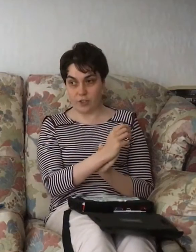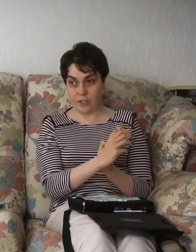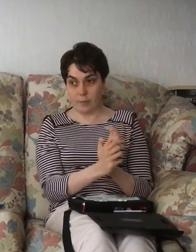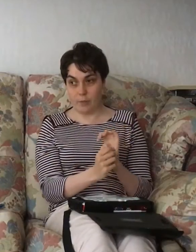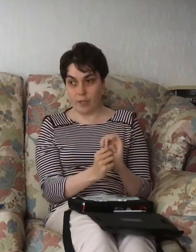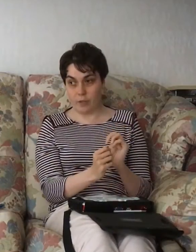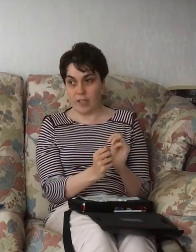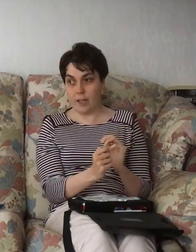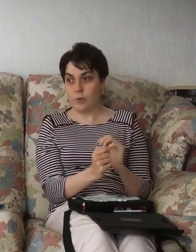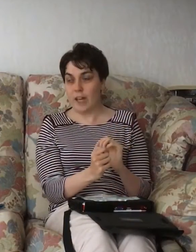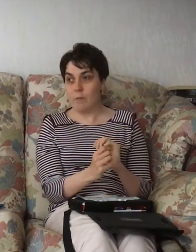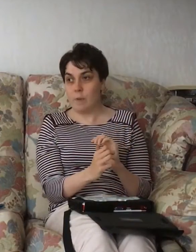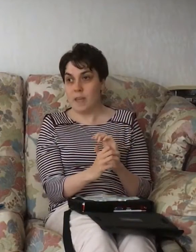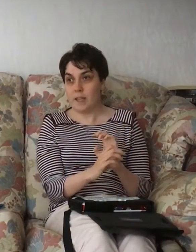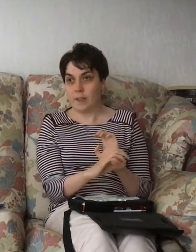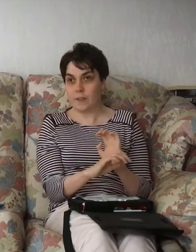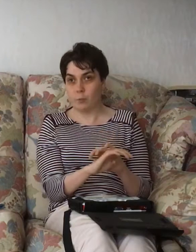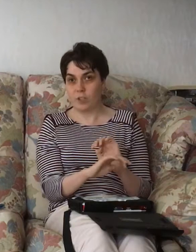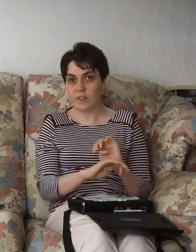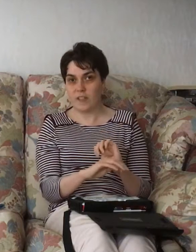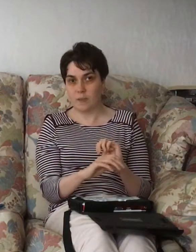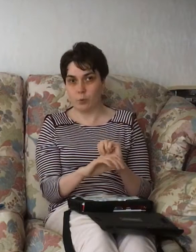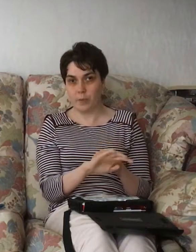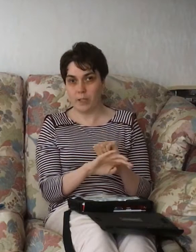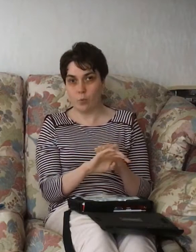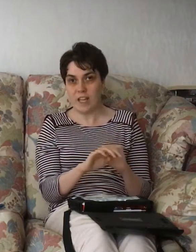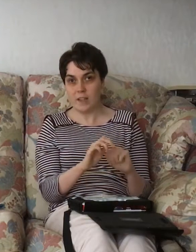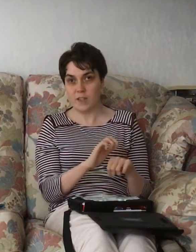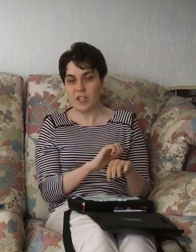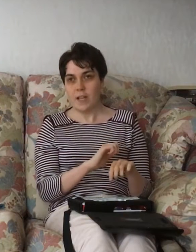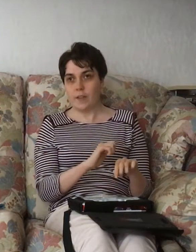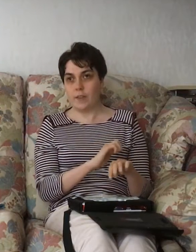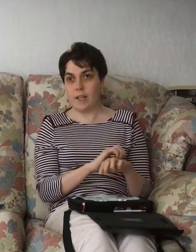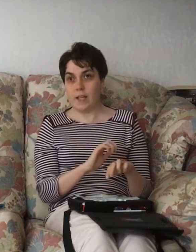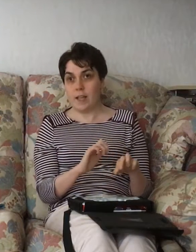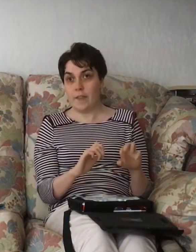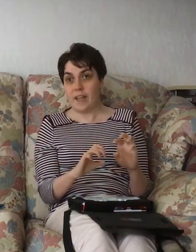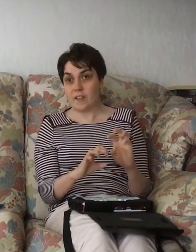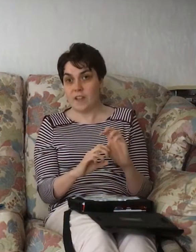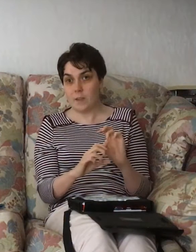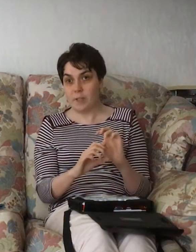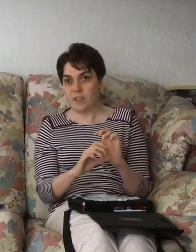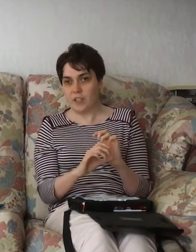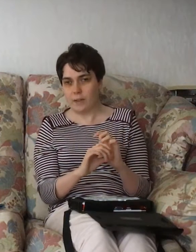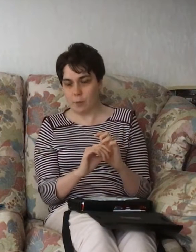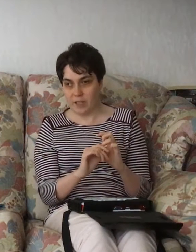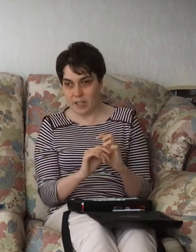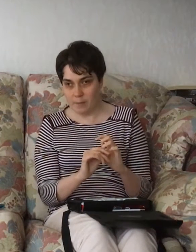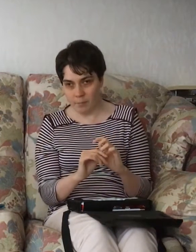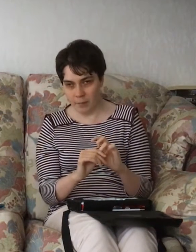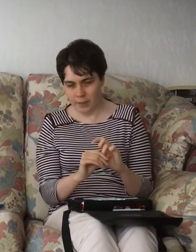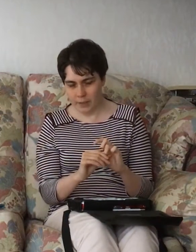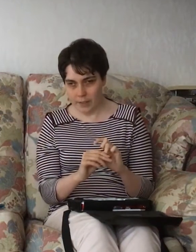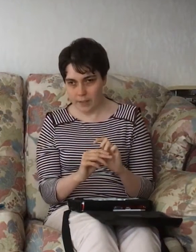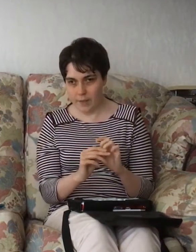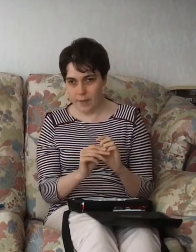naturally came up, right, okay, how can we make this more accessible, but in a way that the accessibility never became